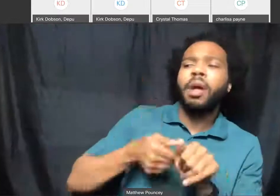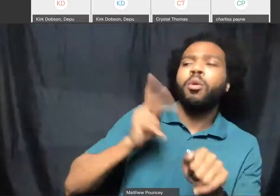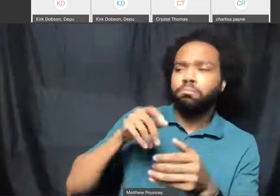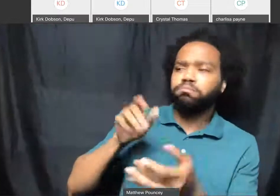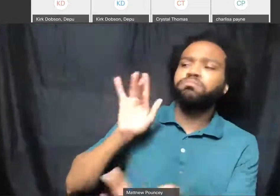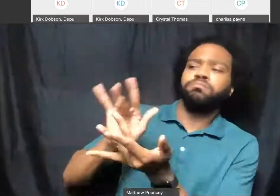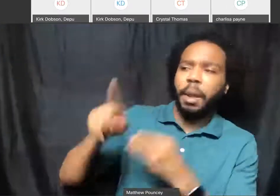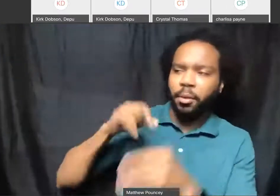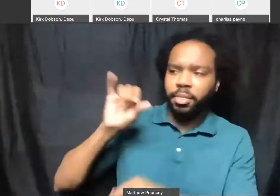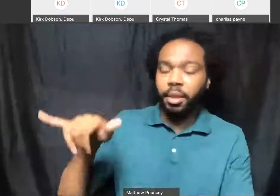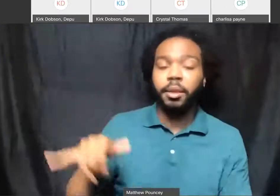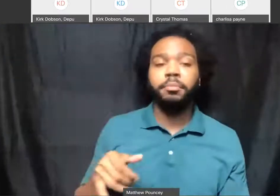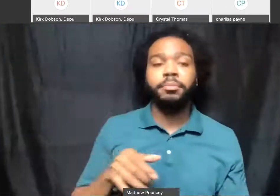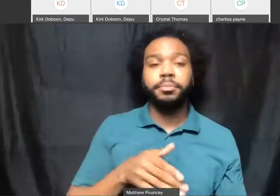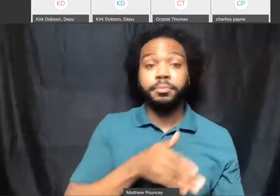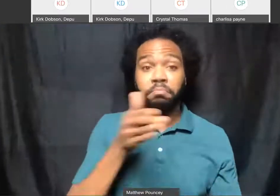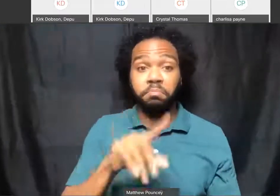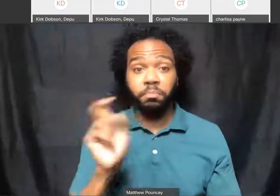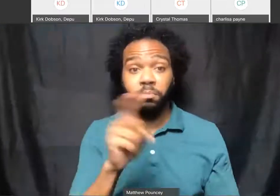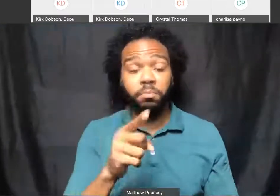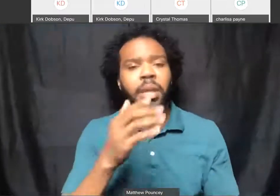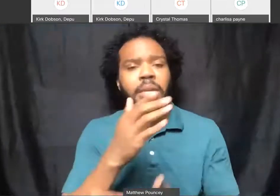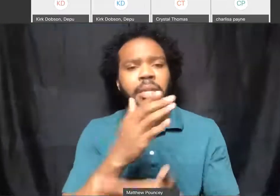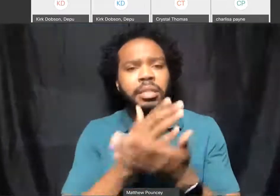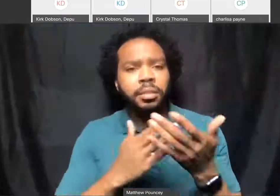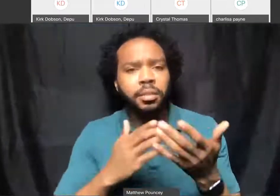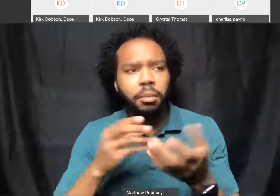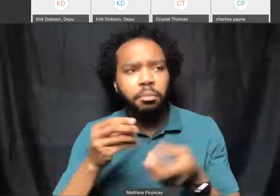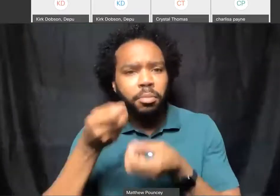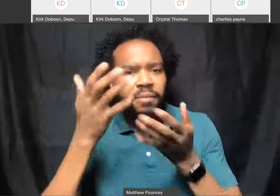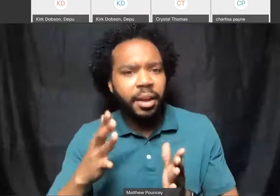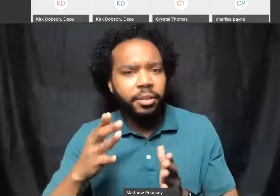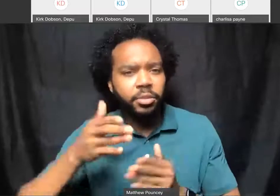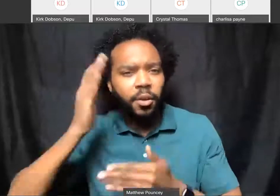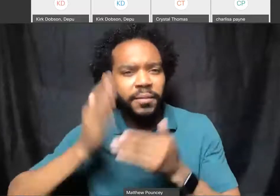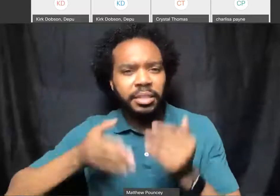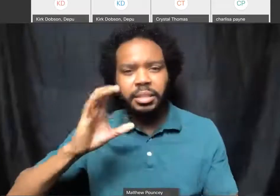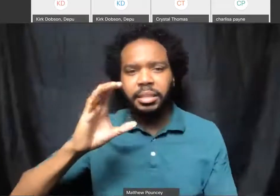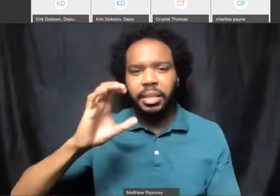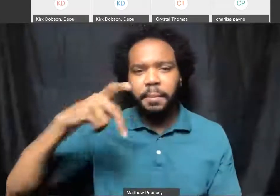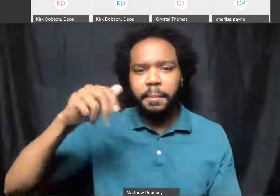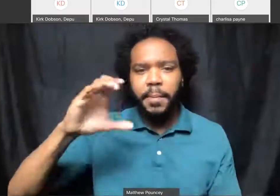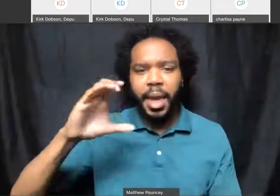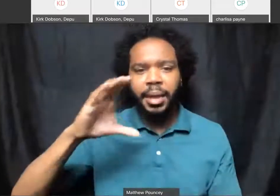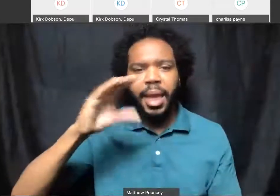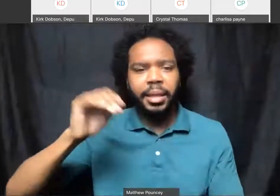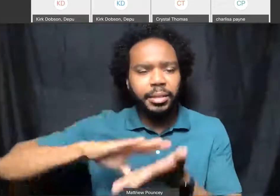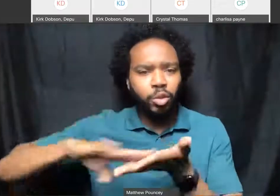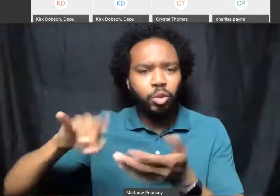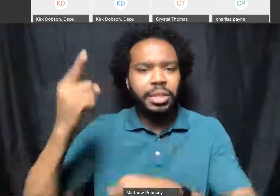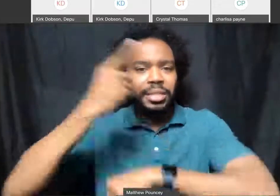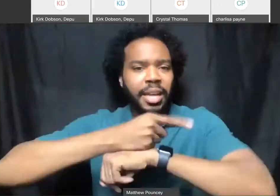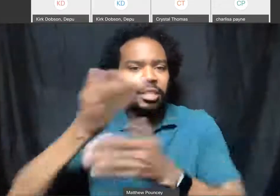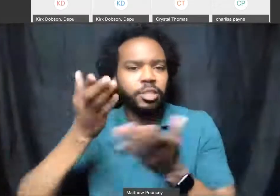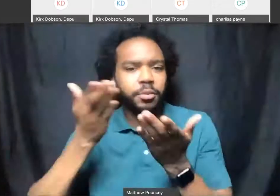Some providers are committing, or I think completing CPAC and excluding day service providers, which appear to